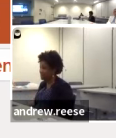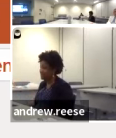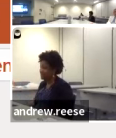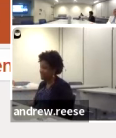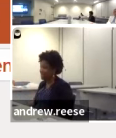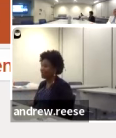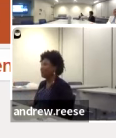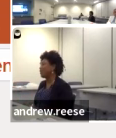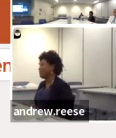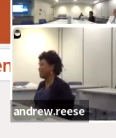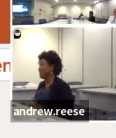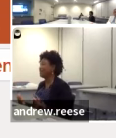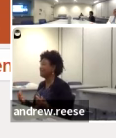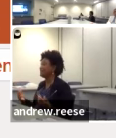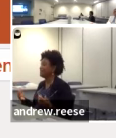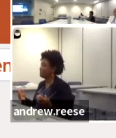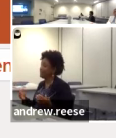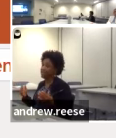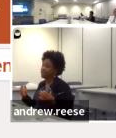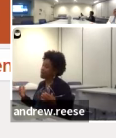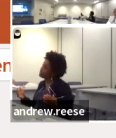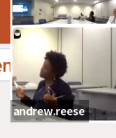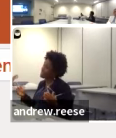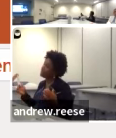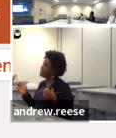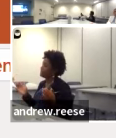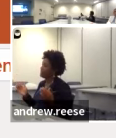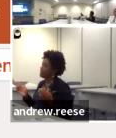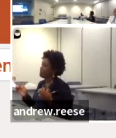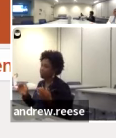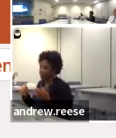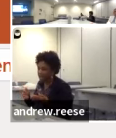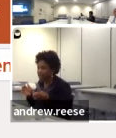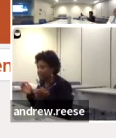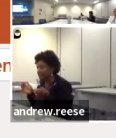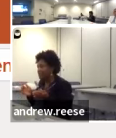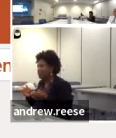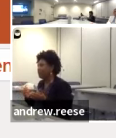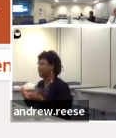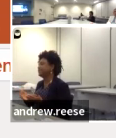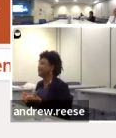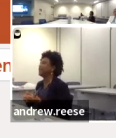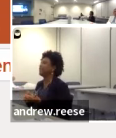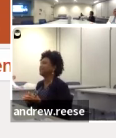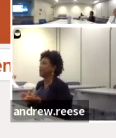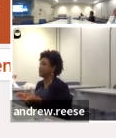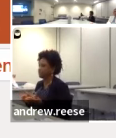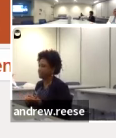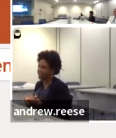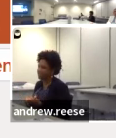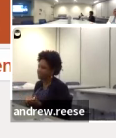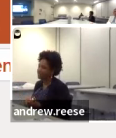morning and you're gonna come in here feeling grouchy and not be polite to both internal and